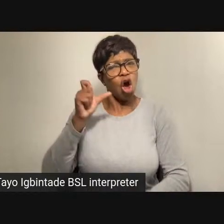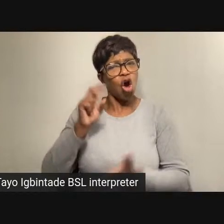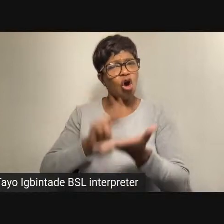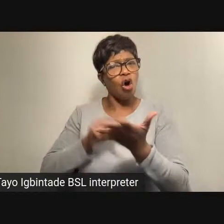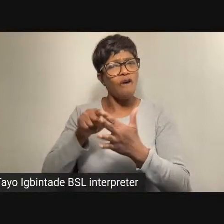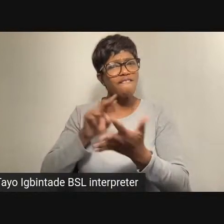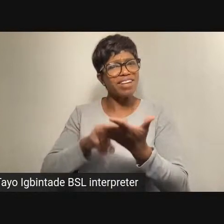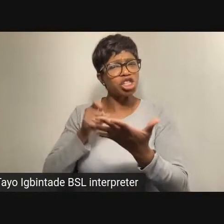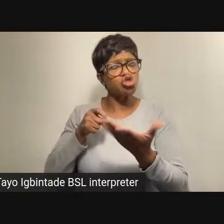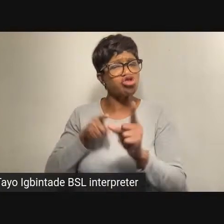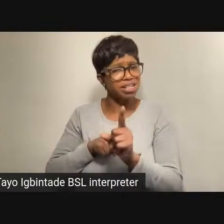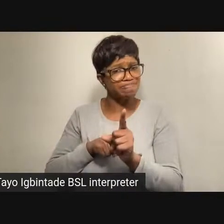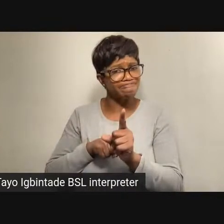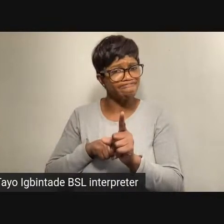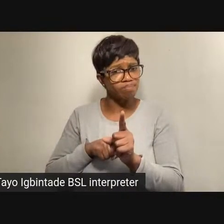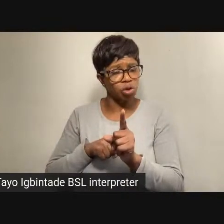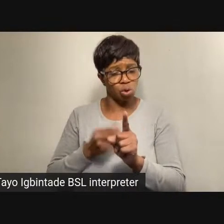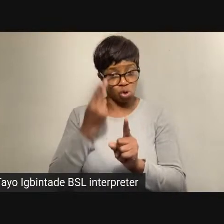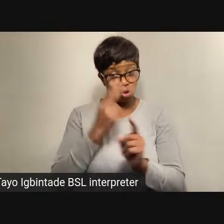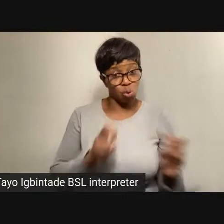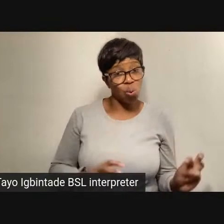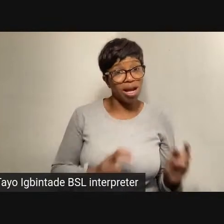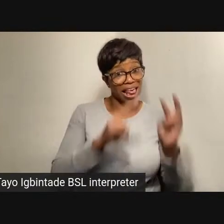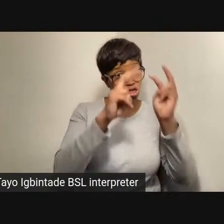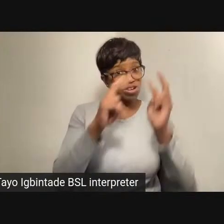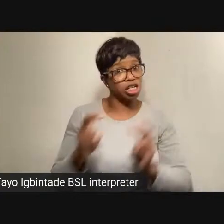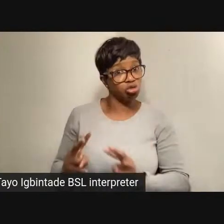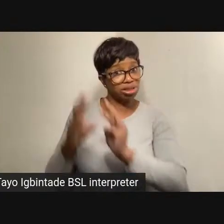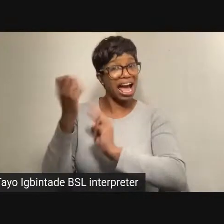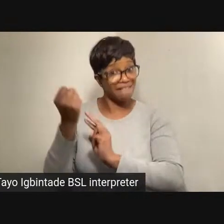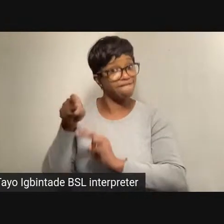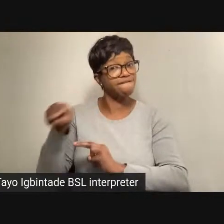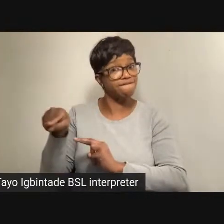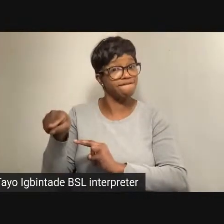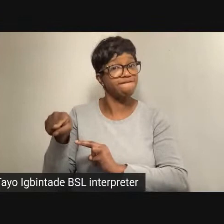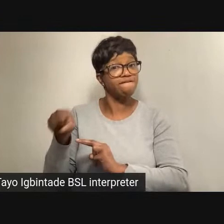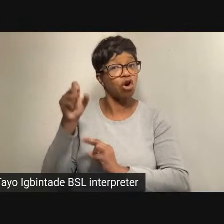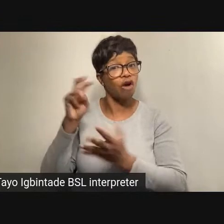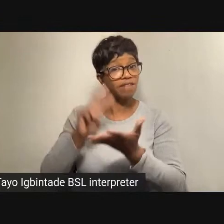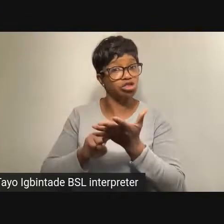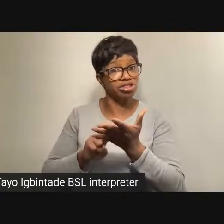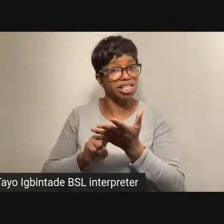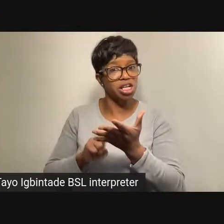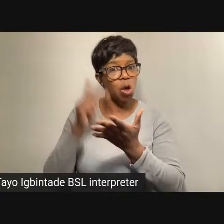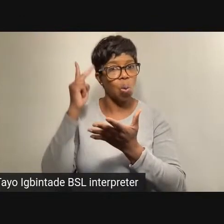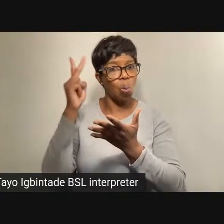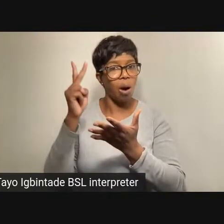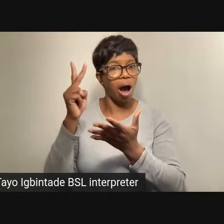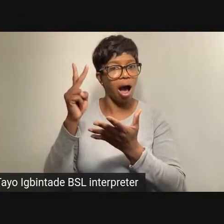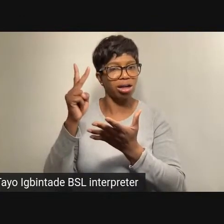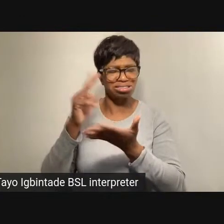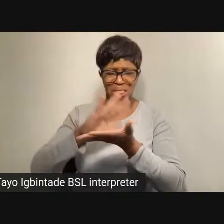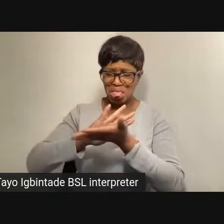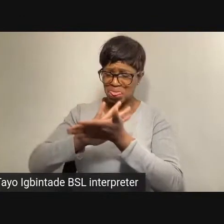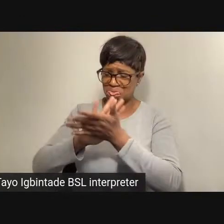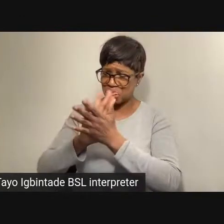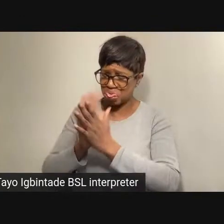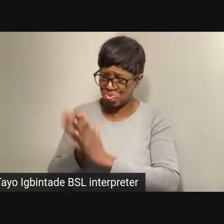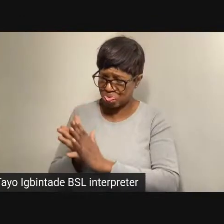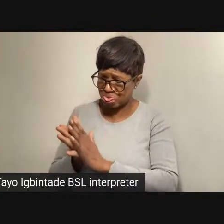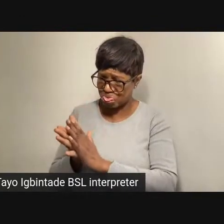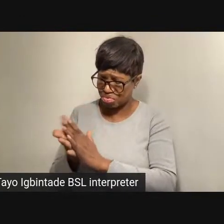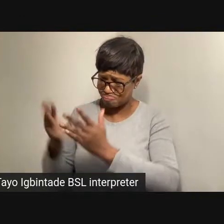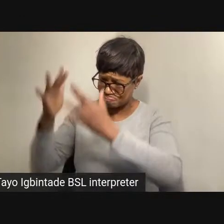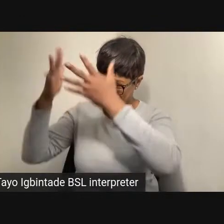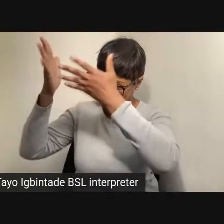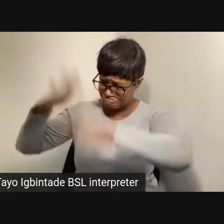There are two cathedrals in Coventry that stand side by side. One is a ruin that remained from the Second World War